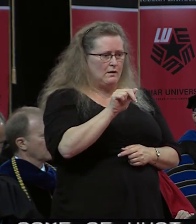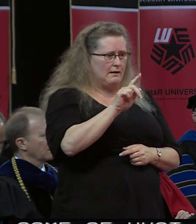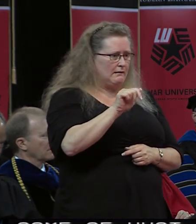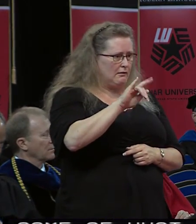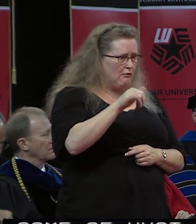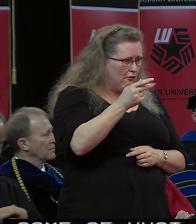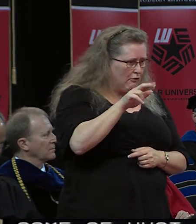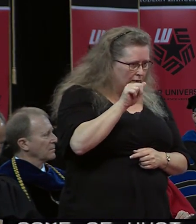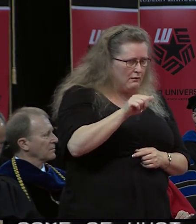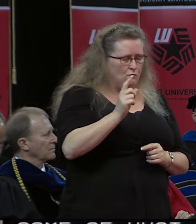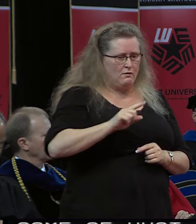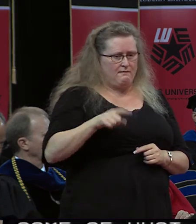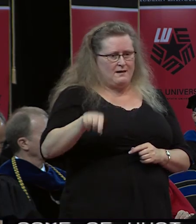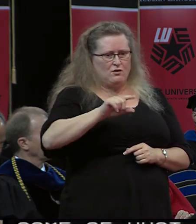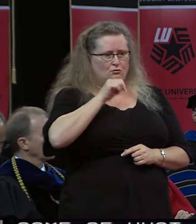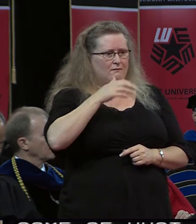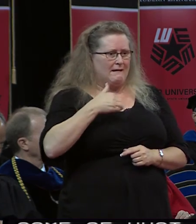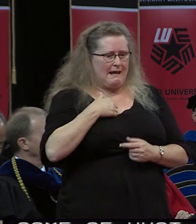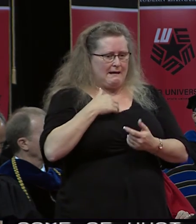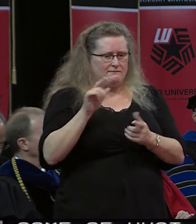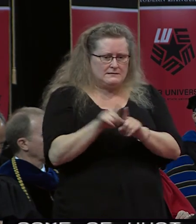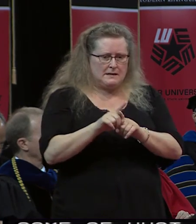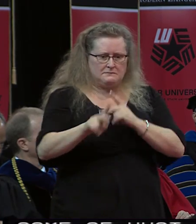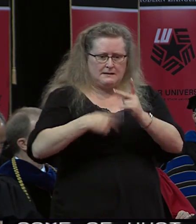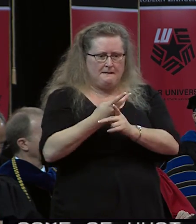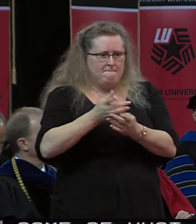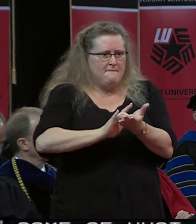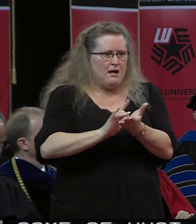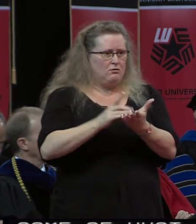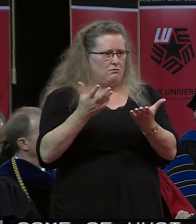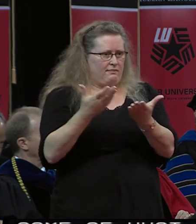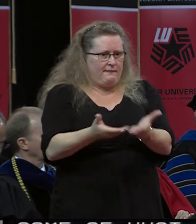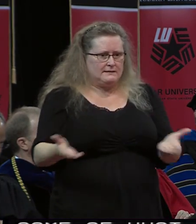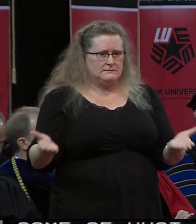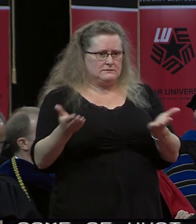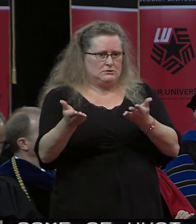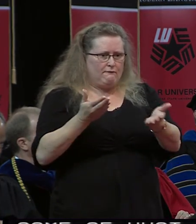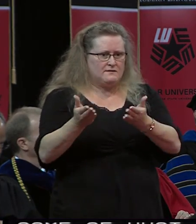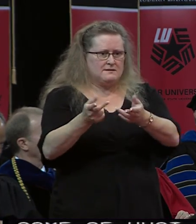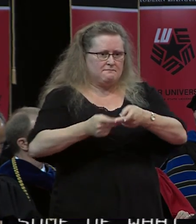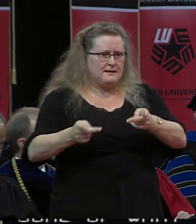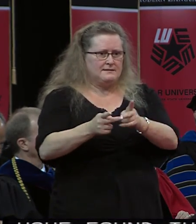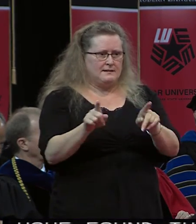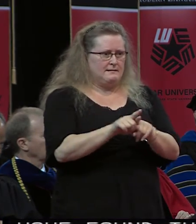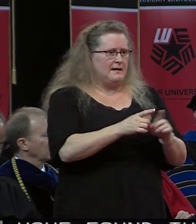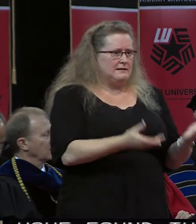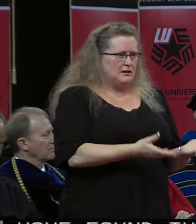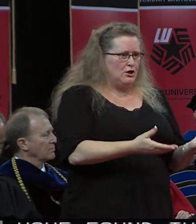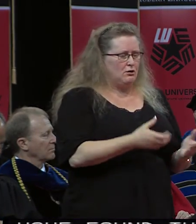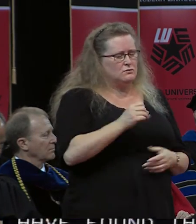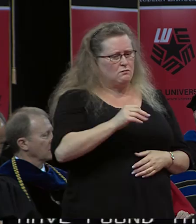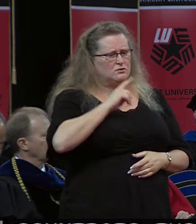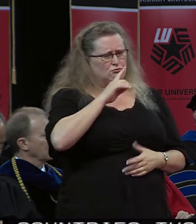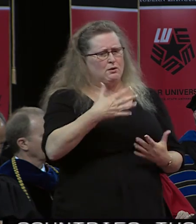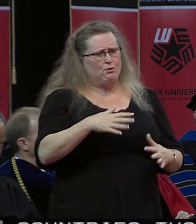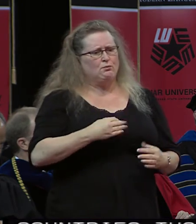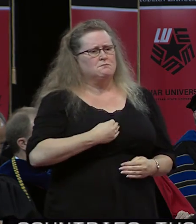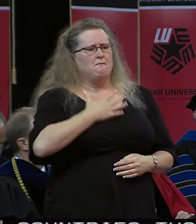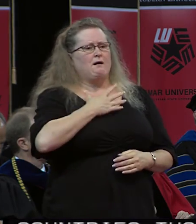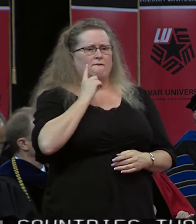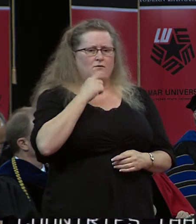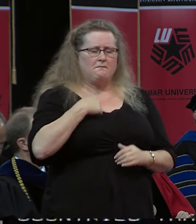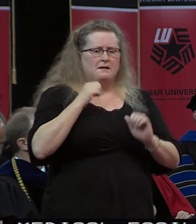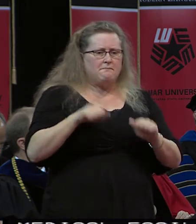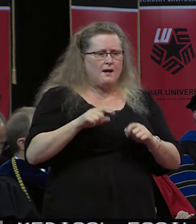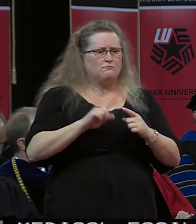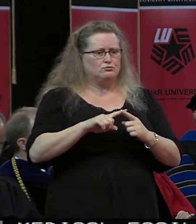don't have, obviously, the medical facilities that we have in this country. It's a great, great energizing thing for me to be able to do that. I